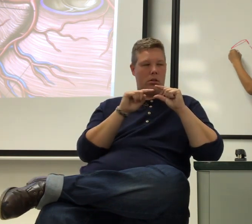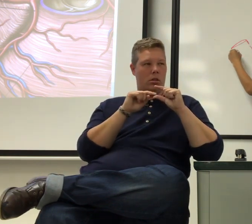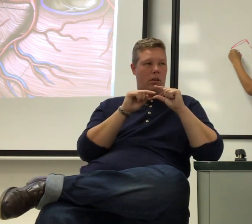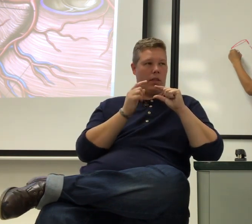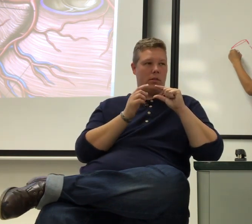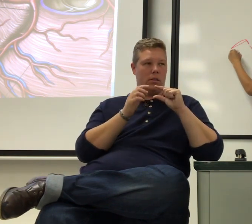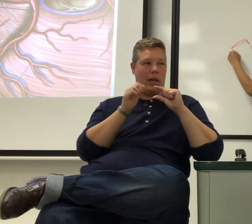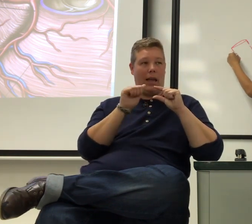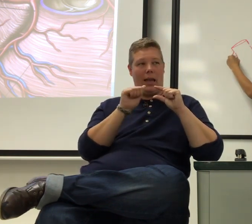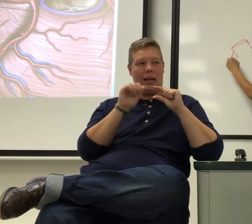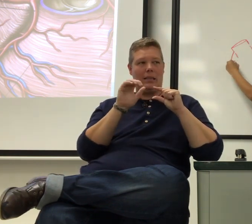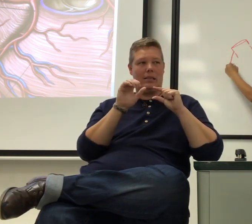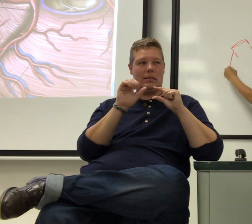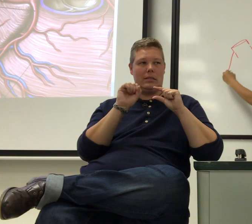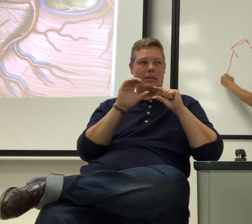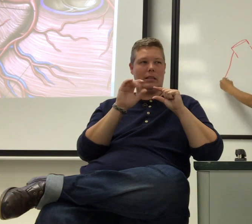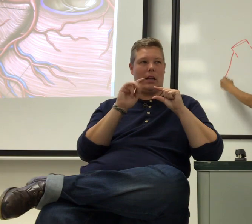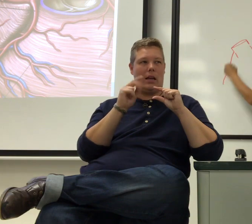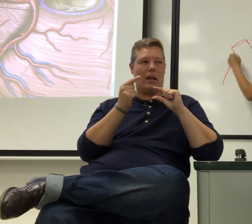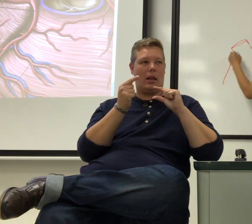ascending aorta.